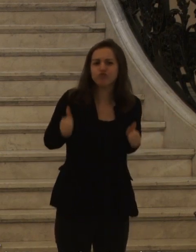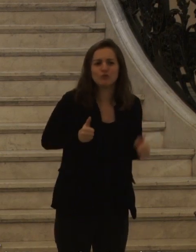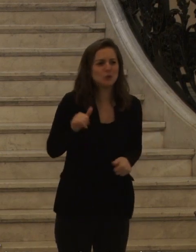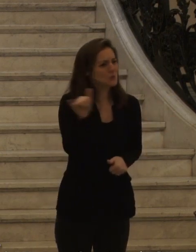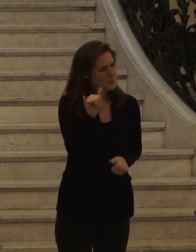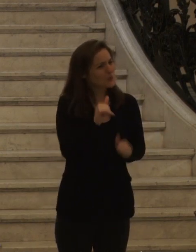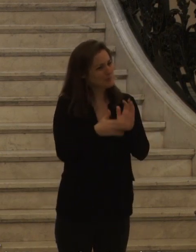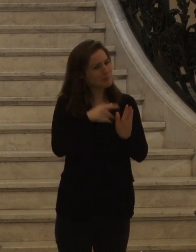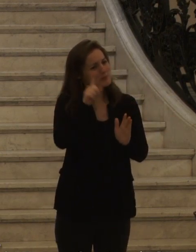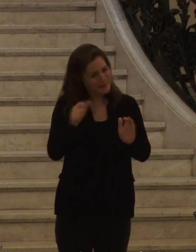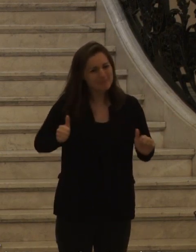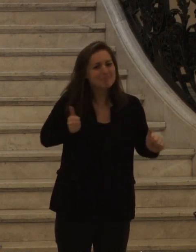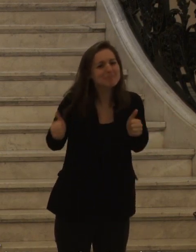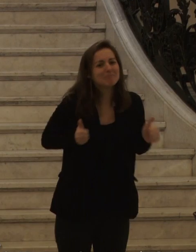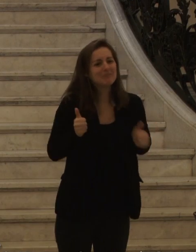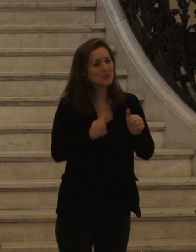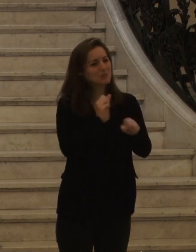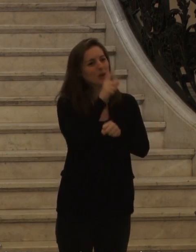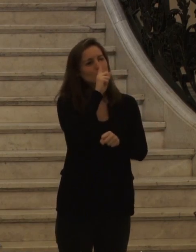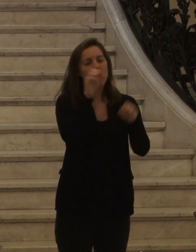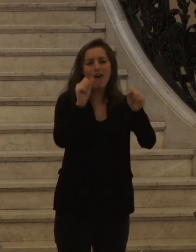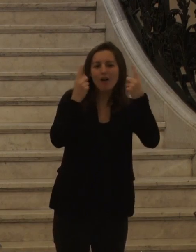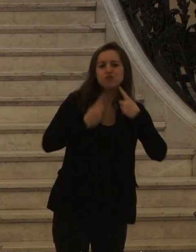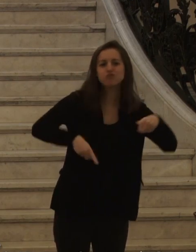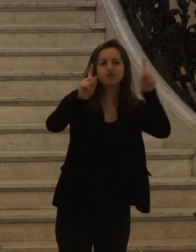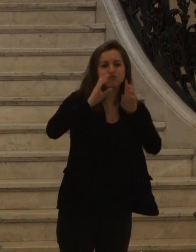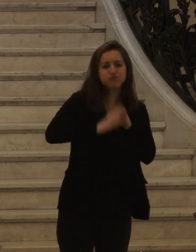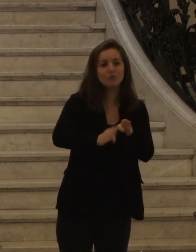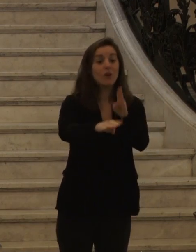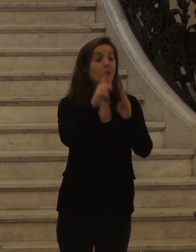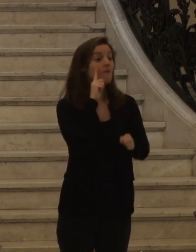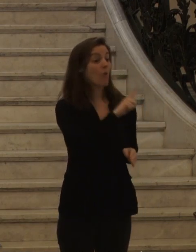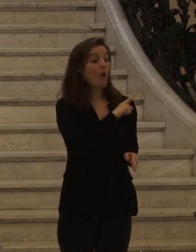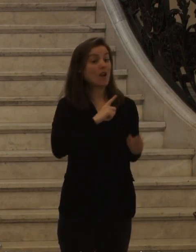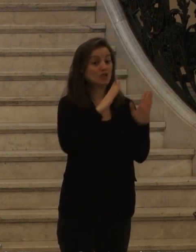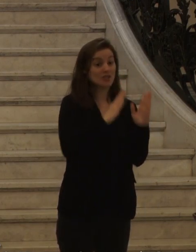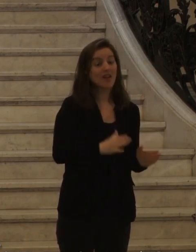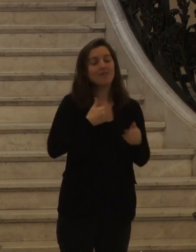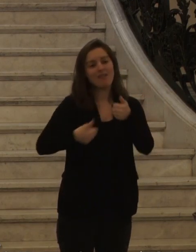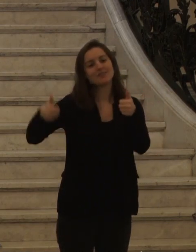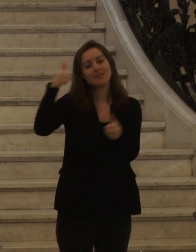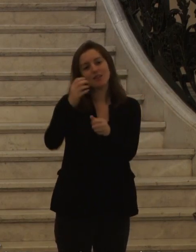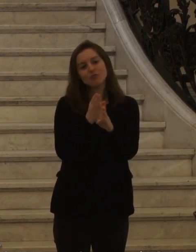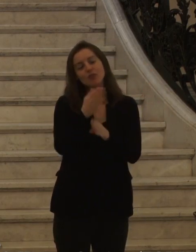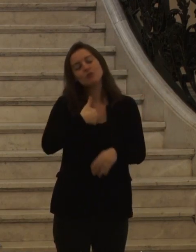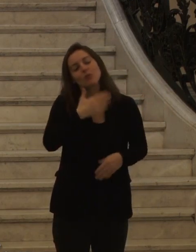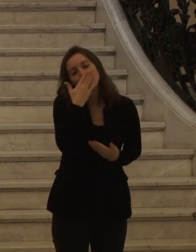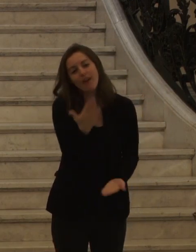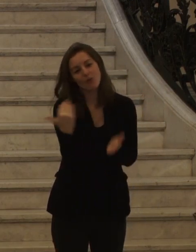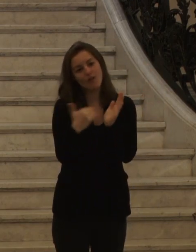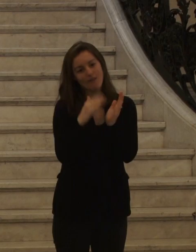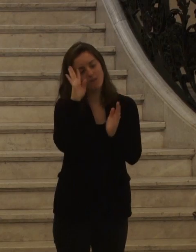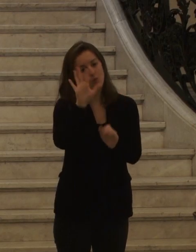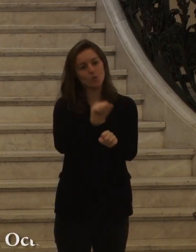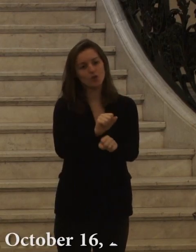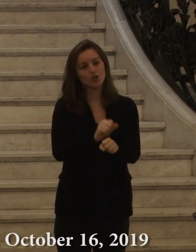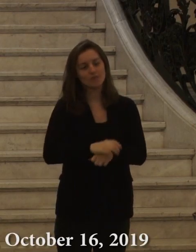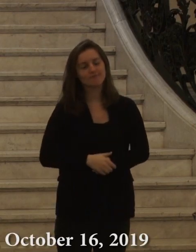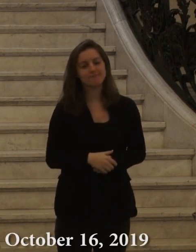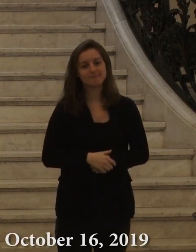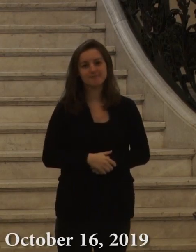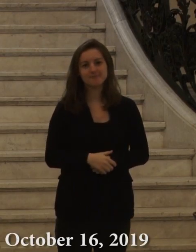occasion to get things done, both in the legislative and in the executive branch. So really, I just want to thank you for that. I